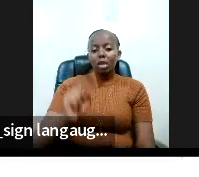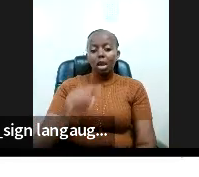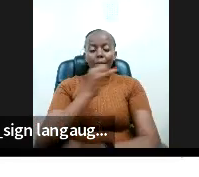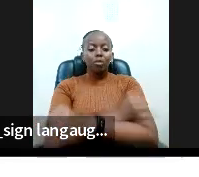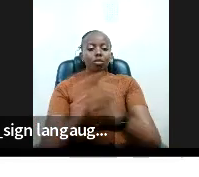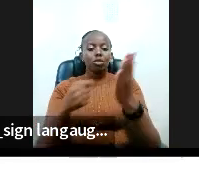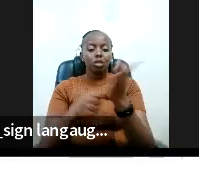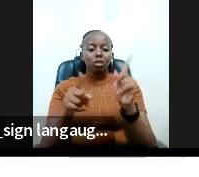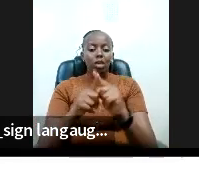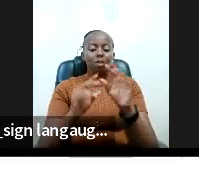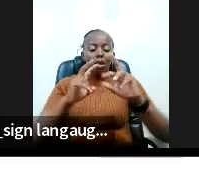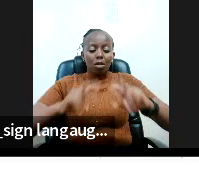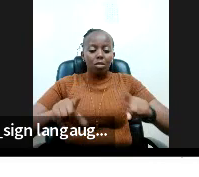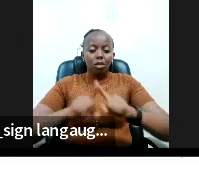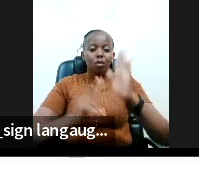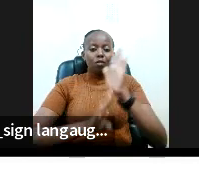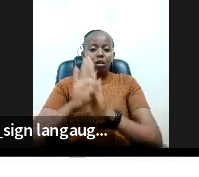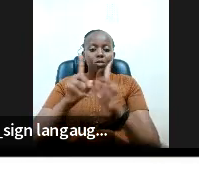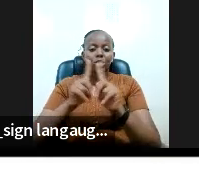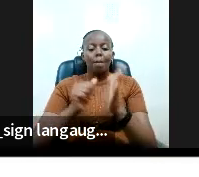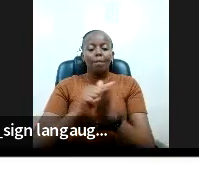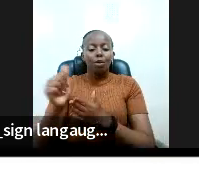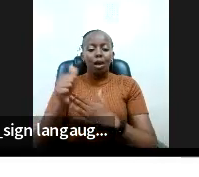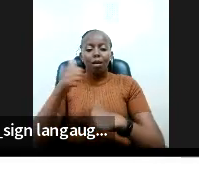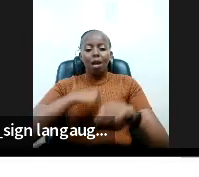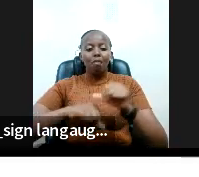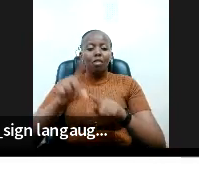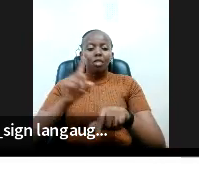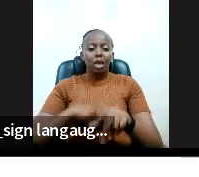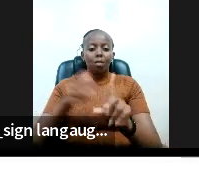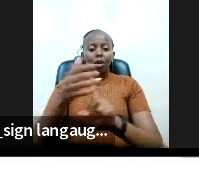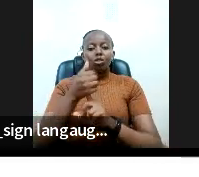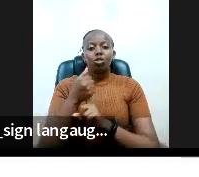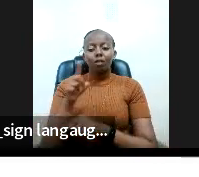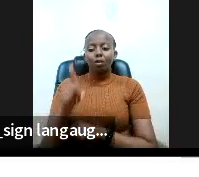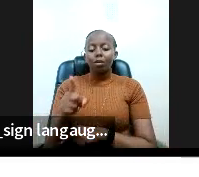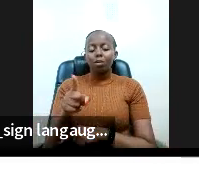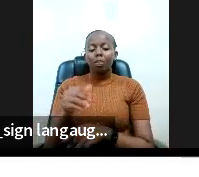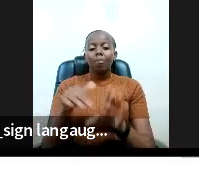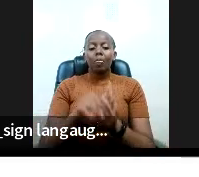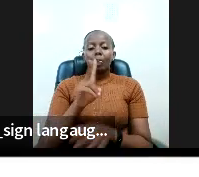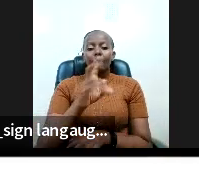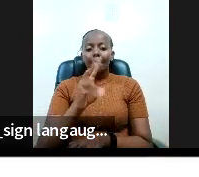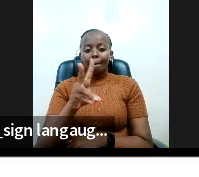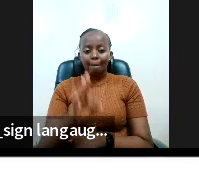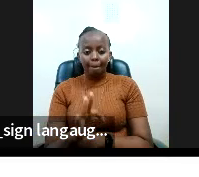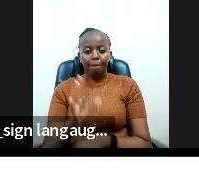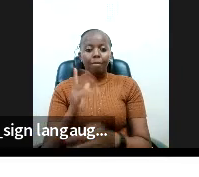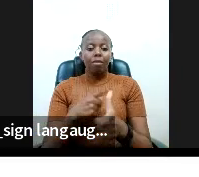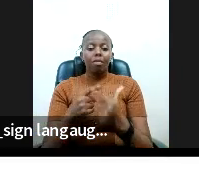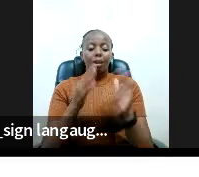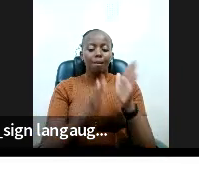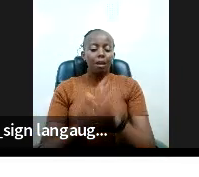and development and product activities. Once we achieve mass production in 2023, our plan is to